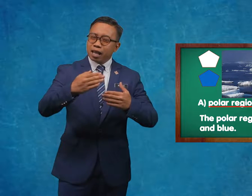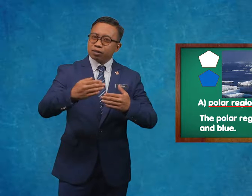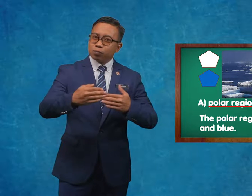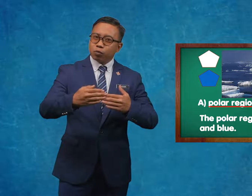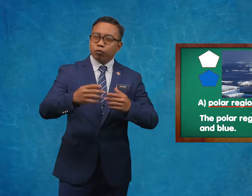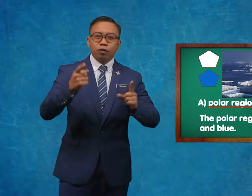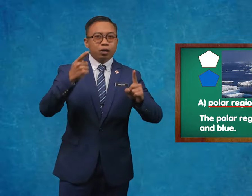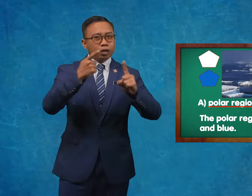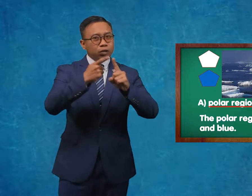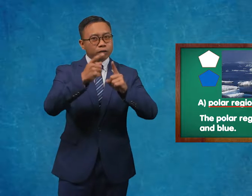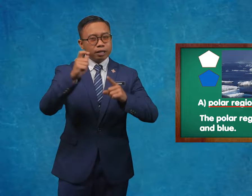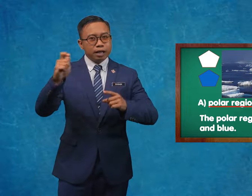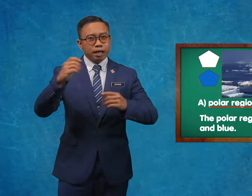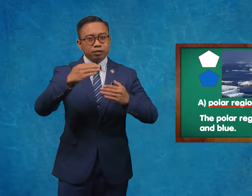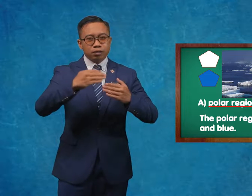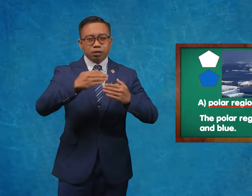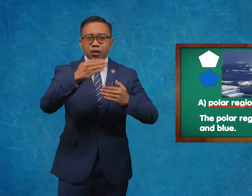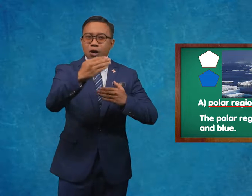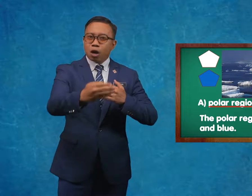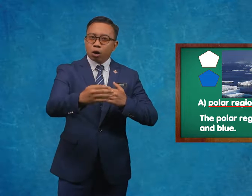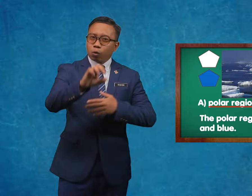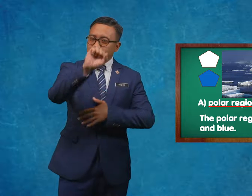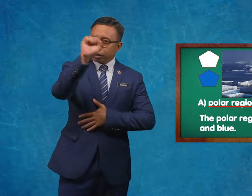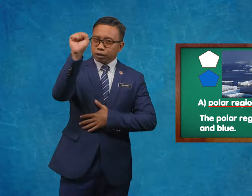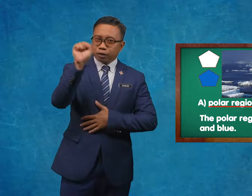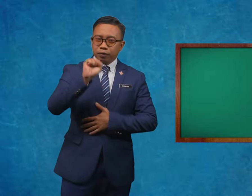Let's move to the next question.